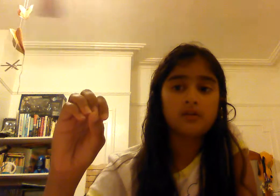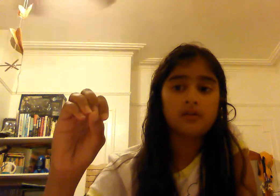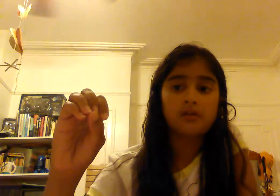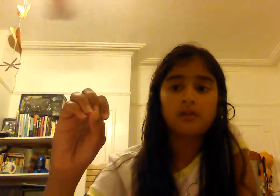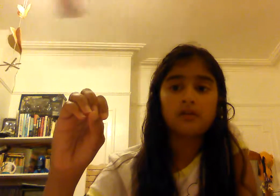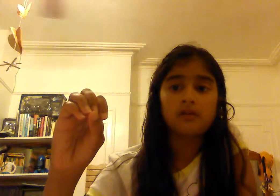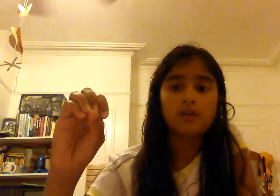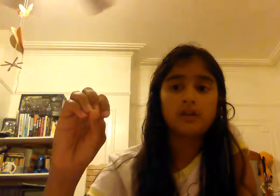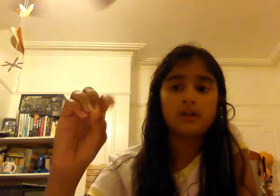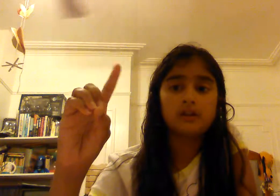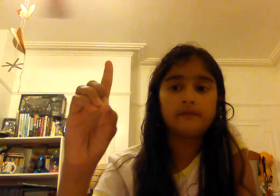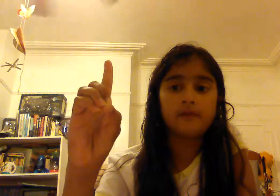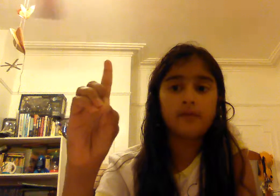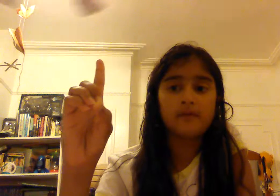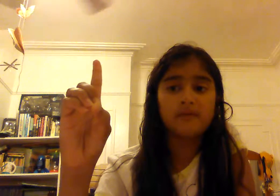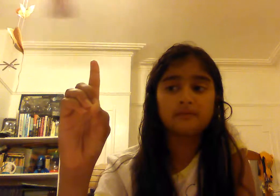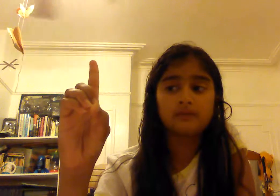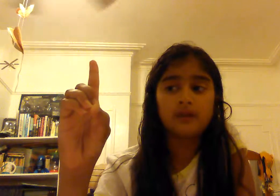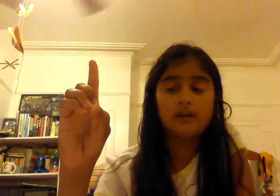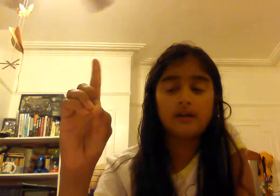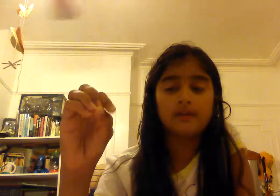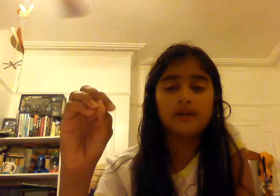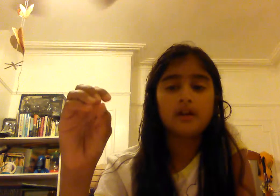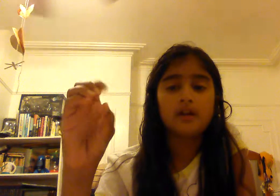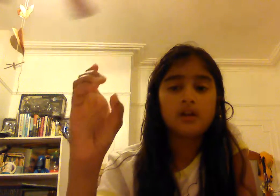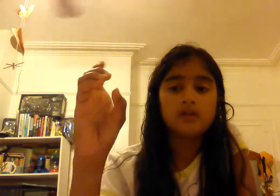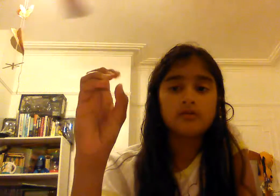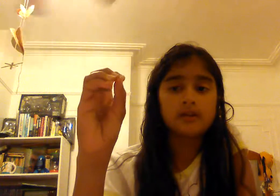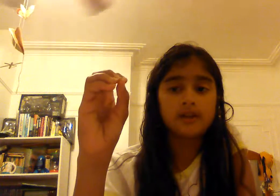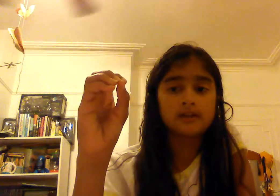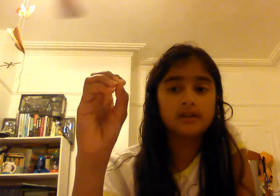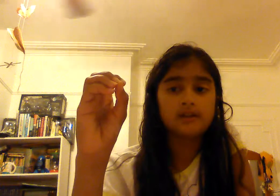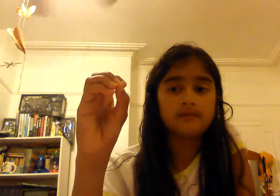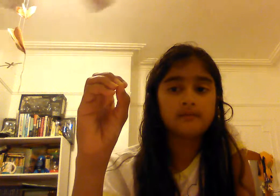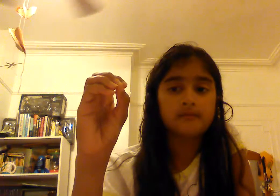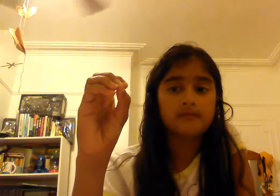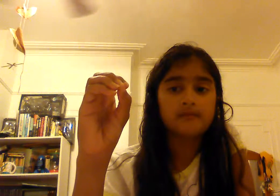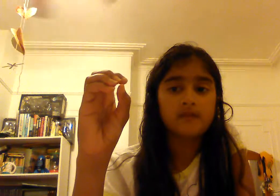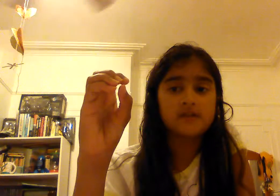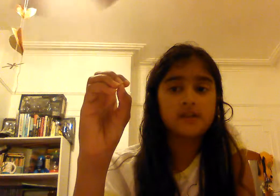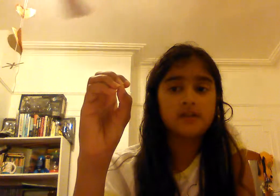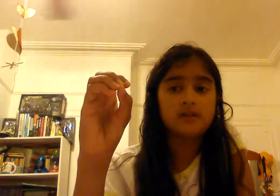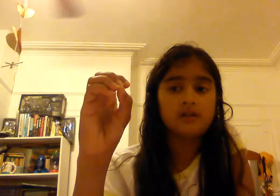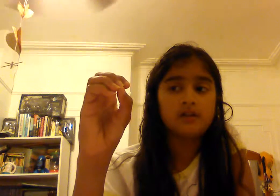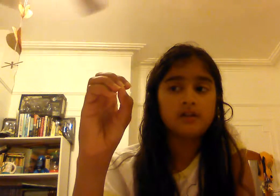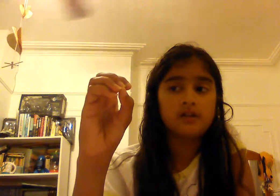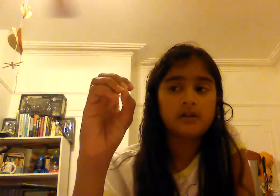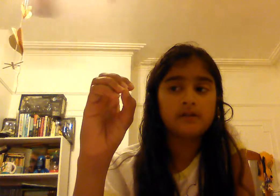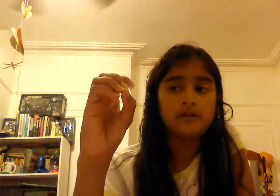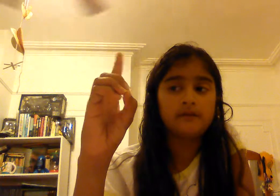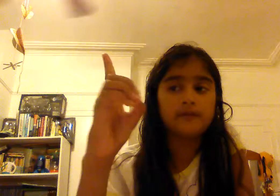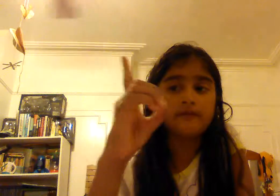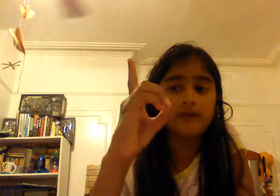and lift your thumb, I mean, you connect it, C, and lift your finger,